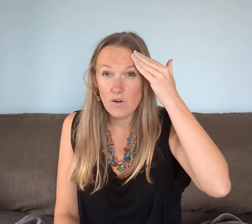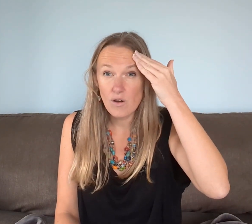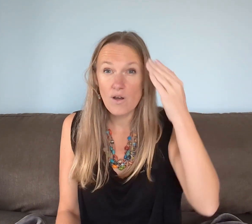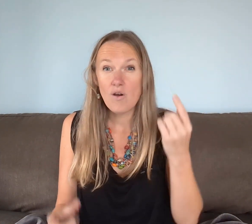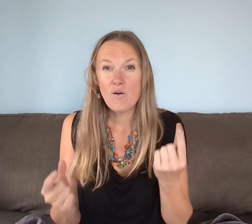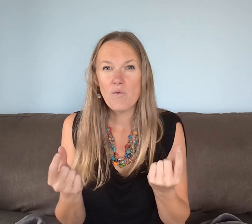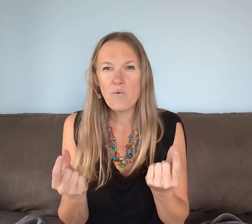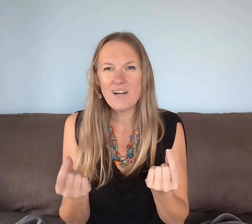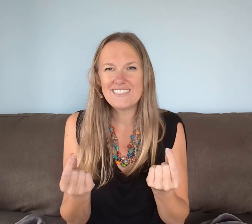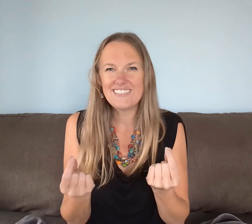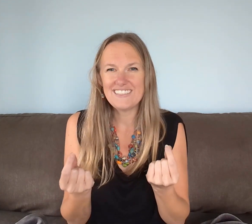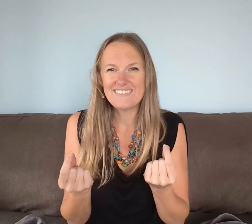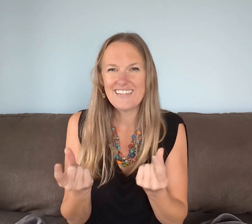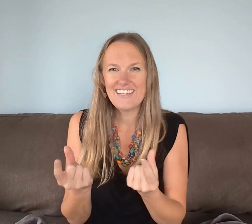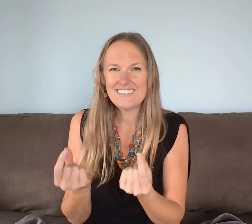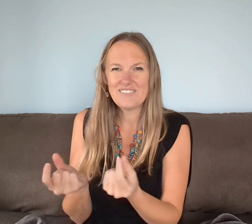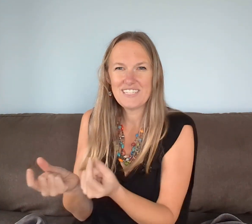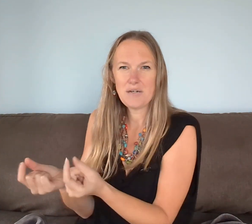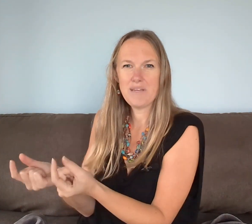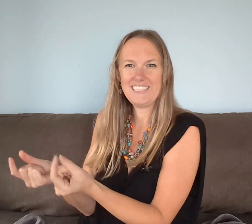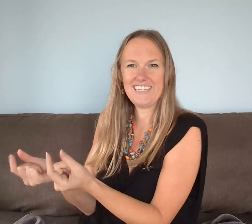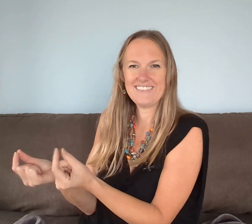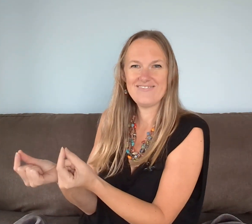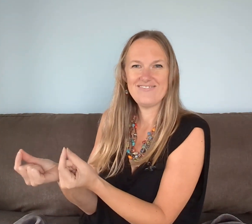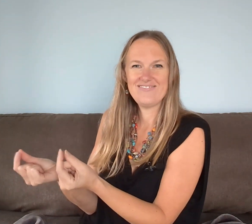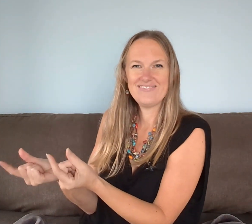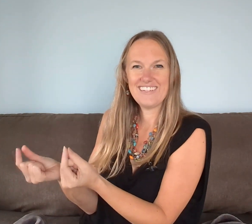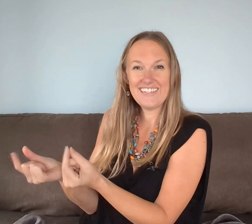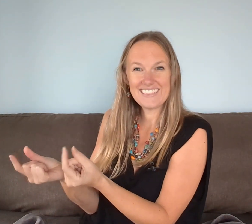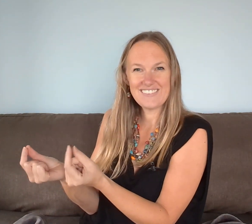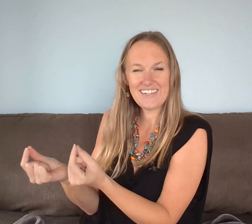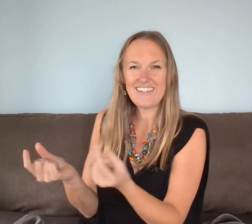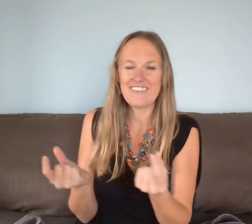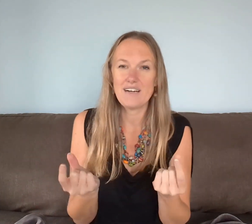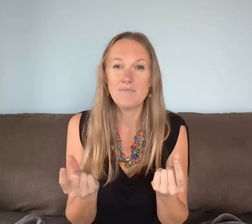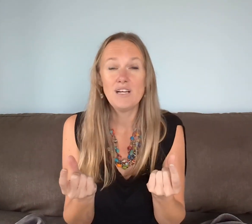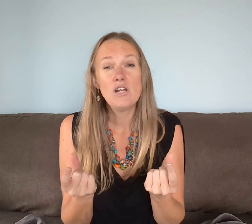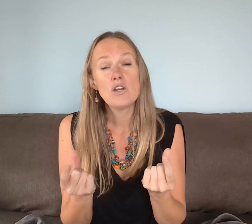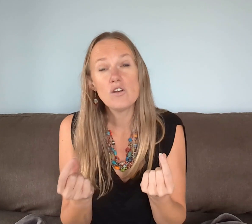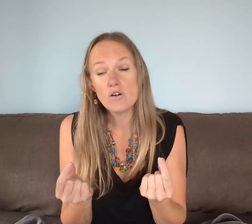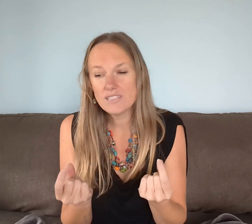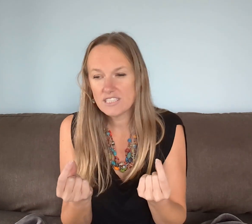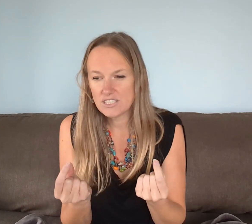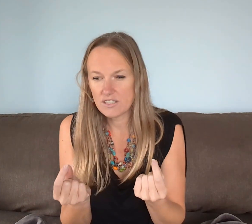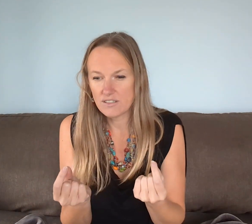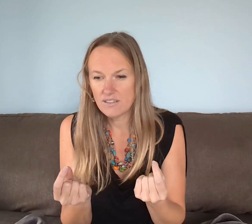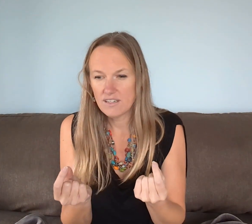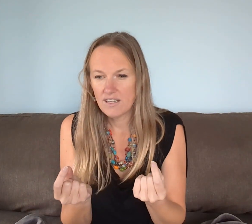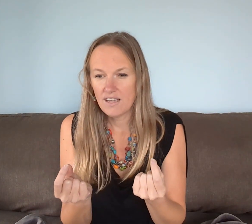know what to do, okay? It's almost like you're pinching your index finger and your thumb. Know what to do,